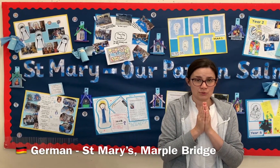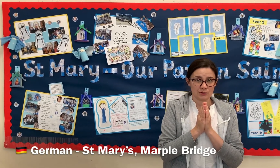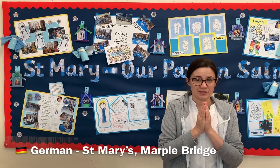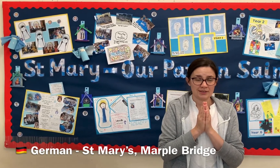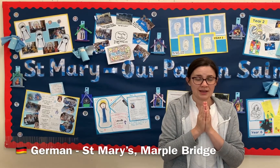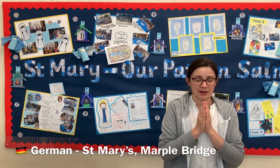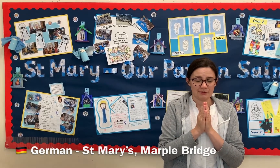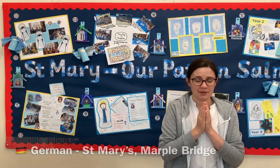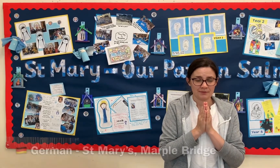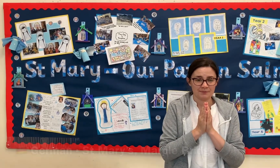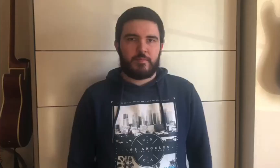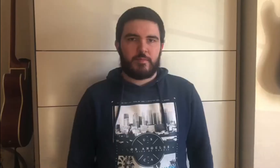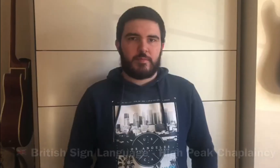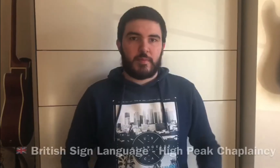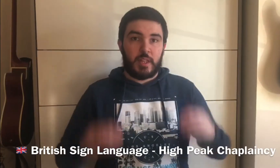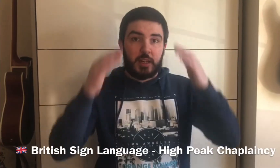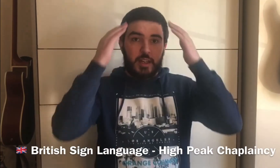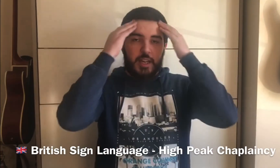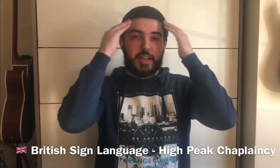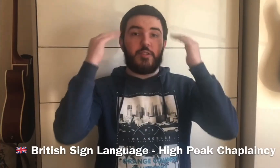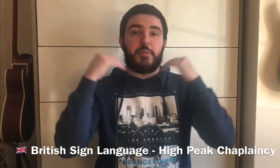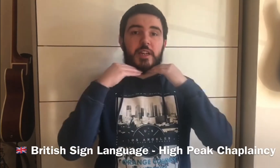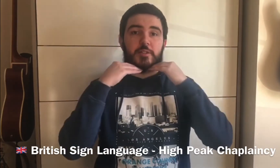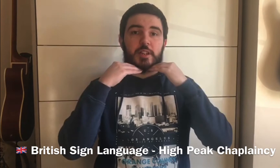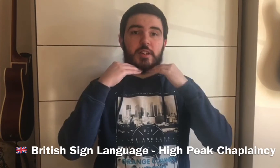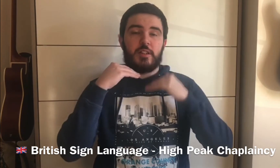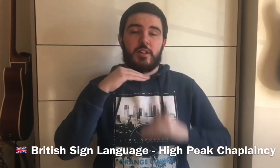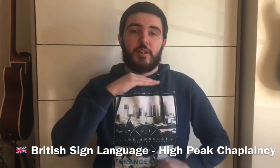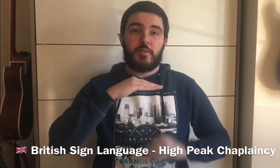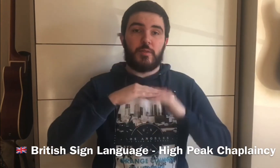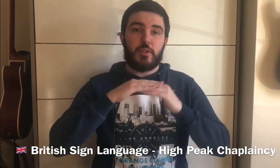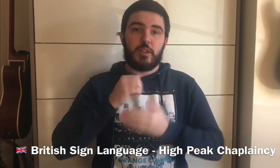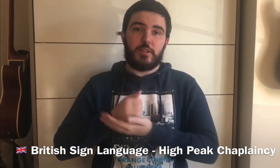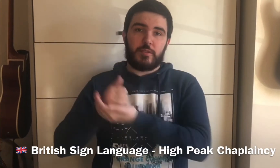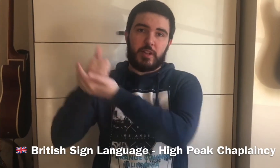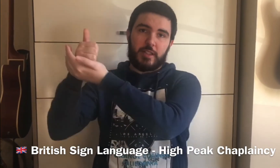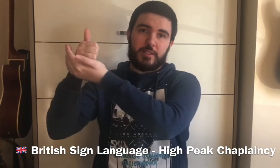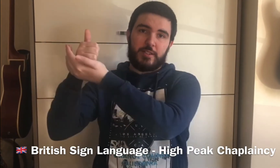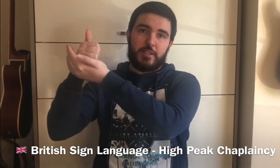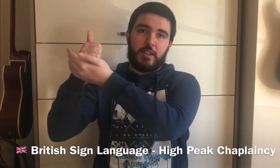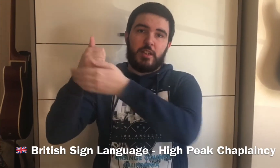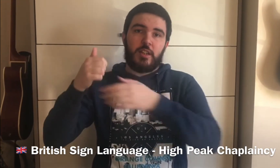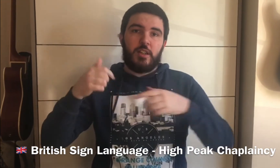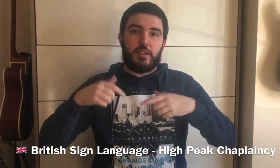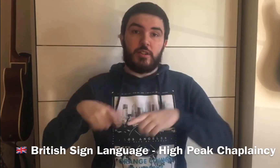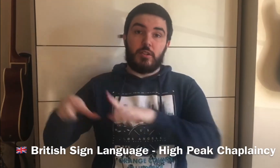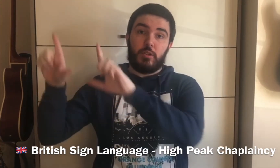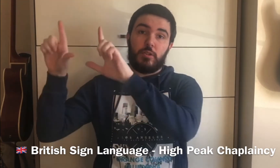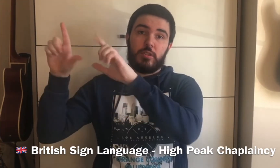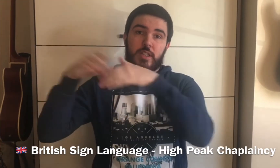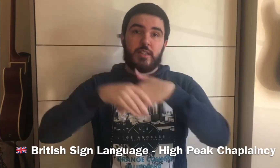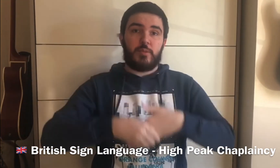Todes. Amen. Hail Mary, full of grace, the Lord is with